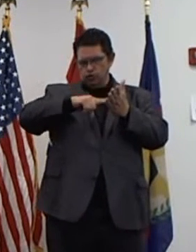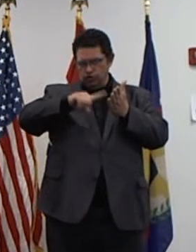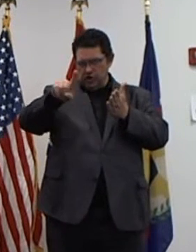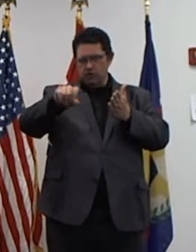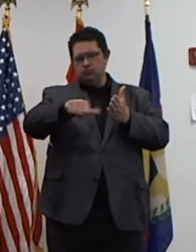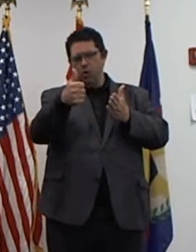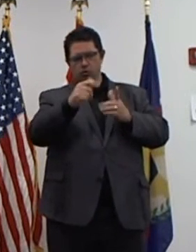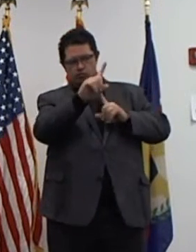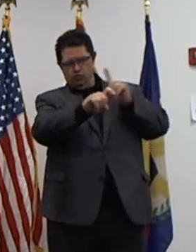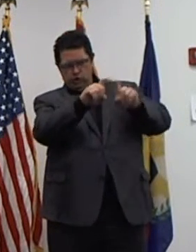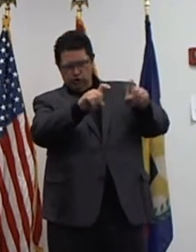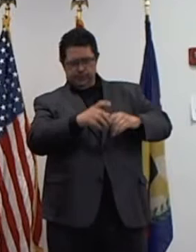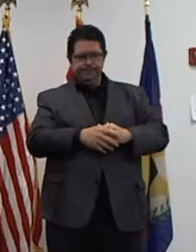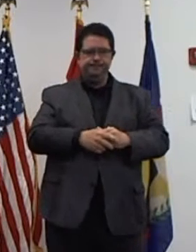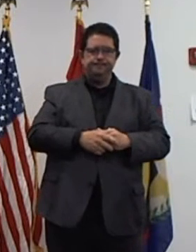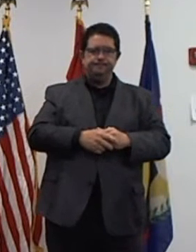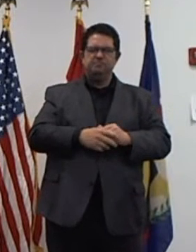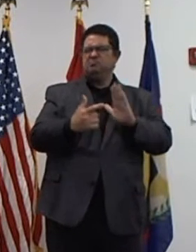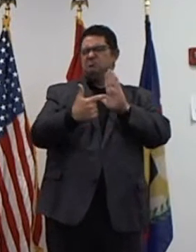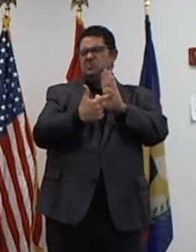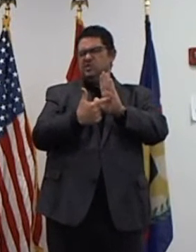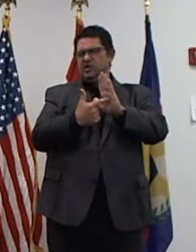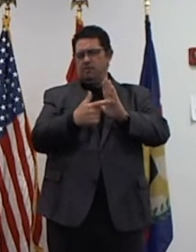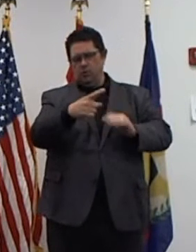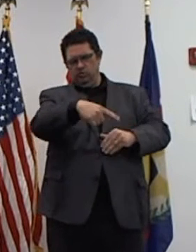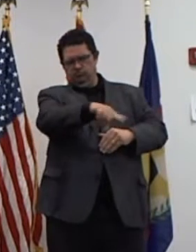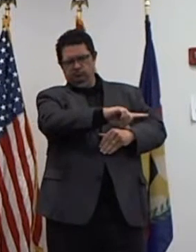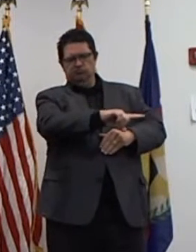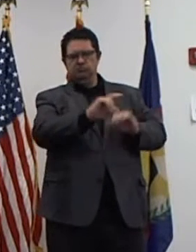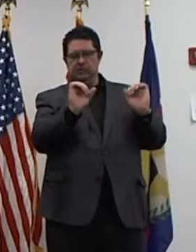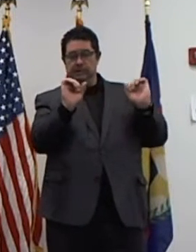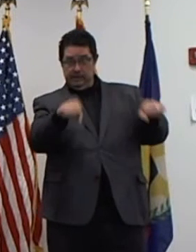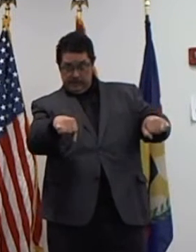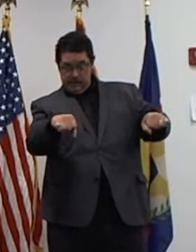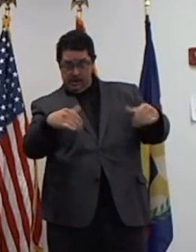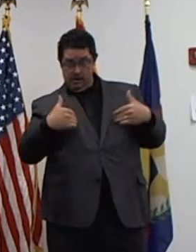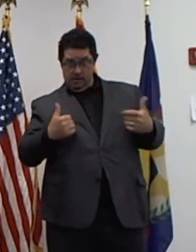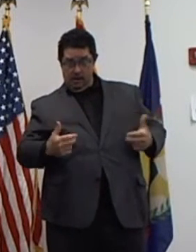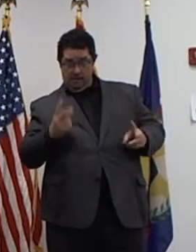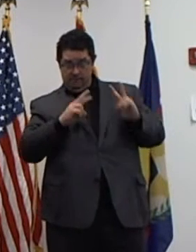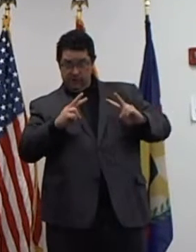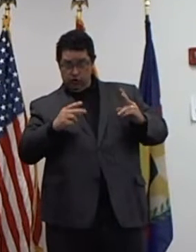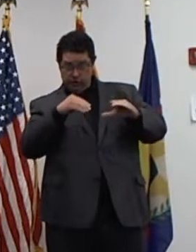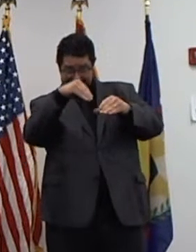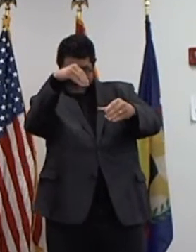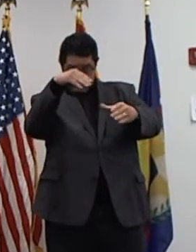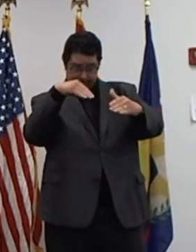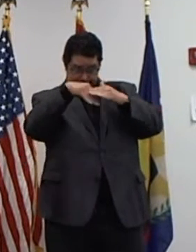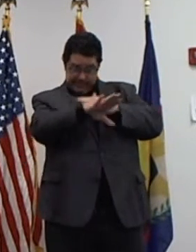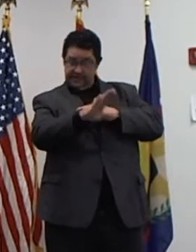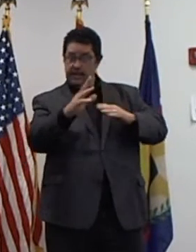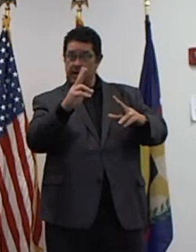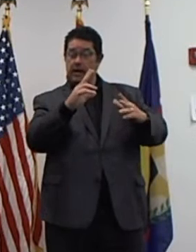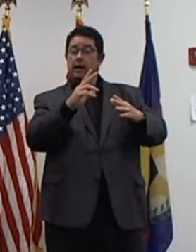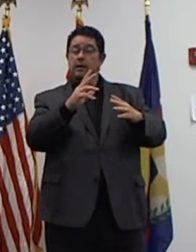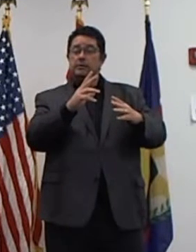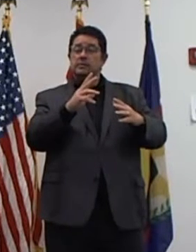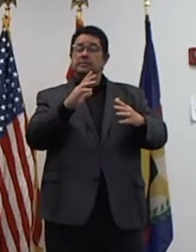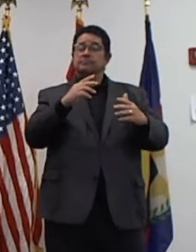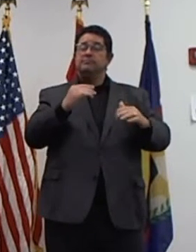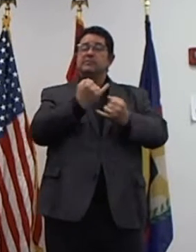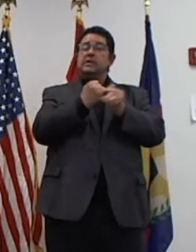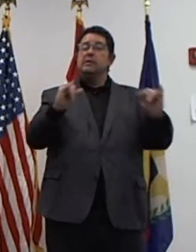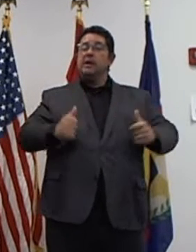questions. Examples of buildings that can have visitors inside of their buildings are independent living